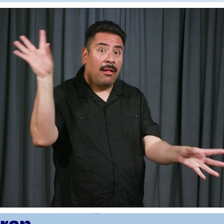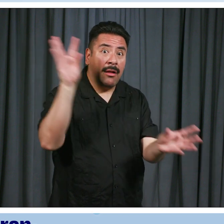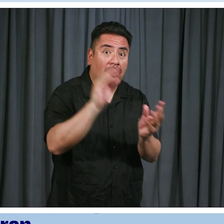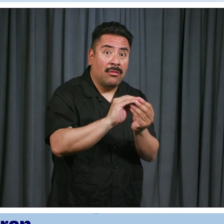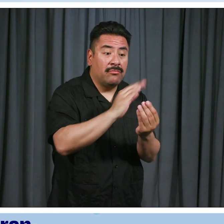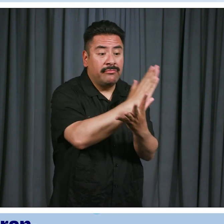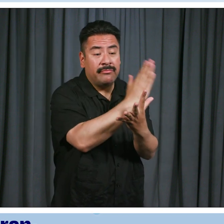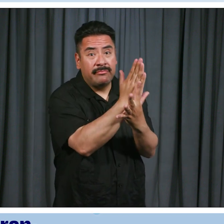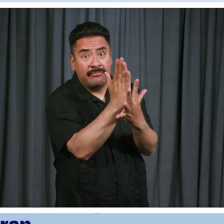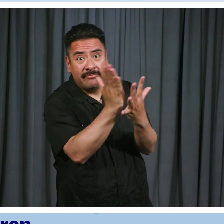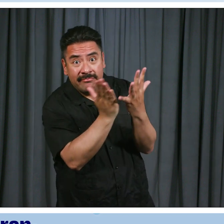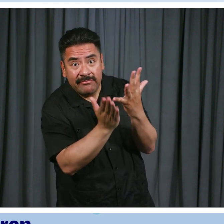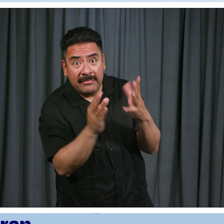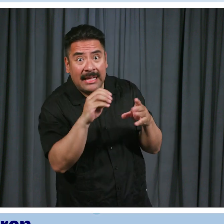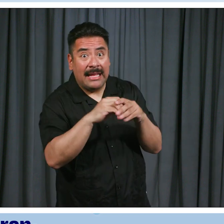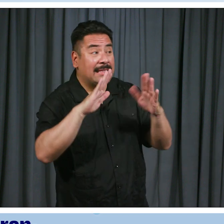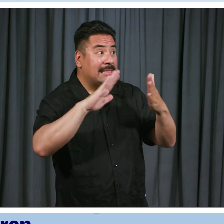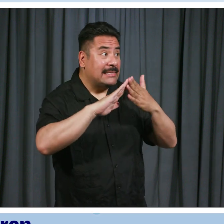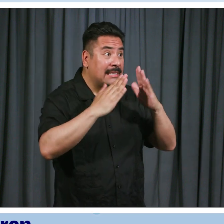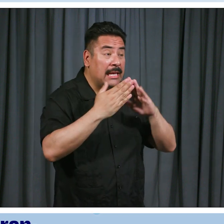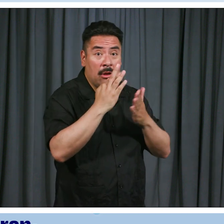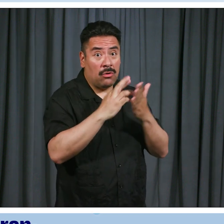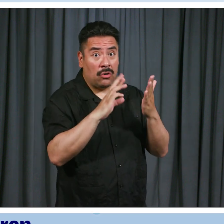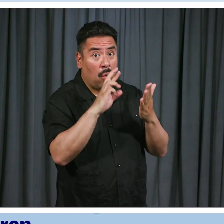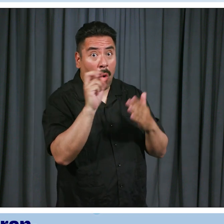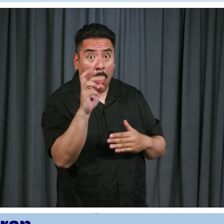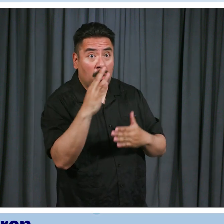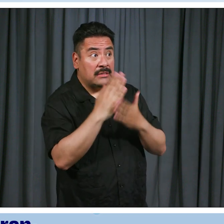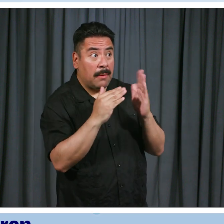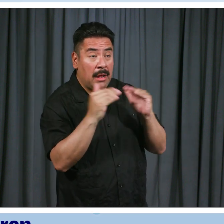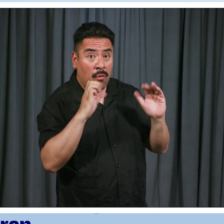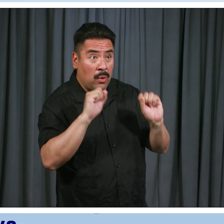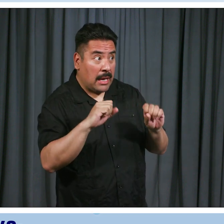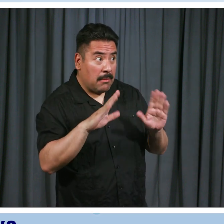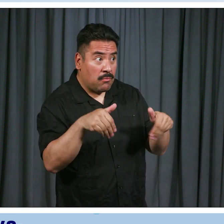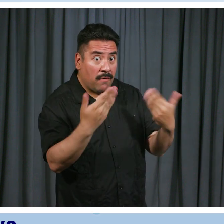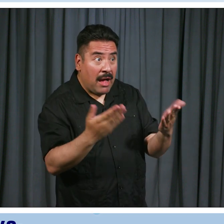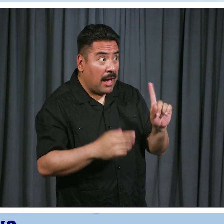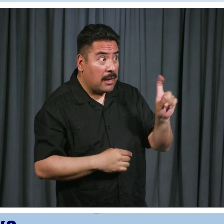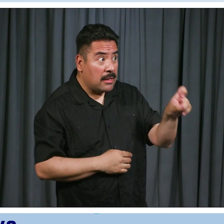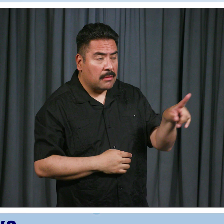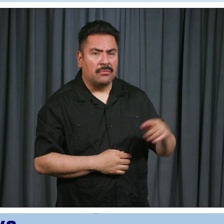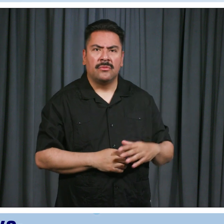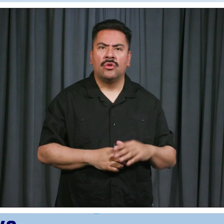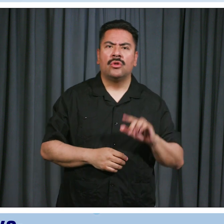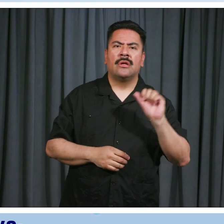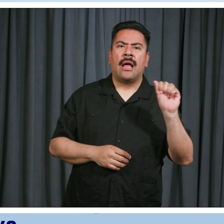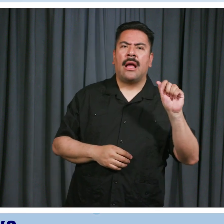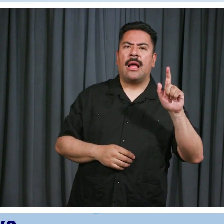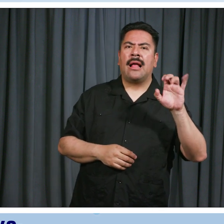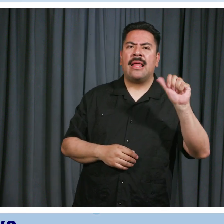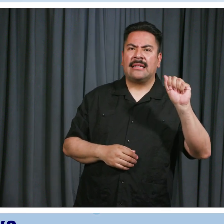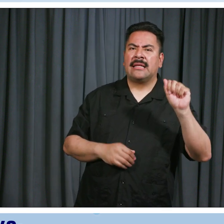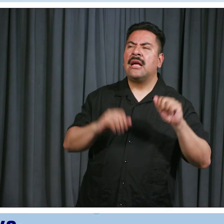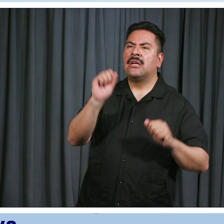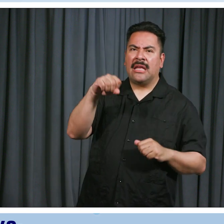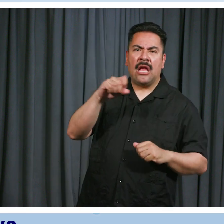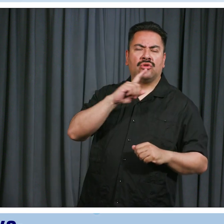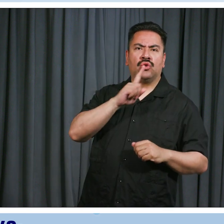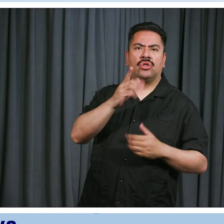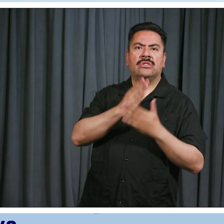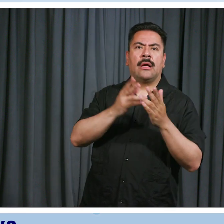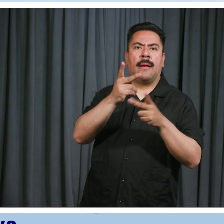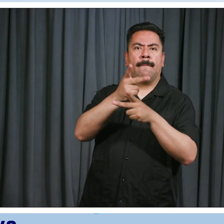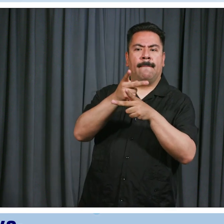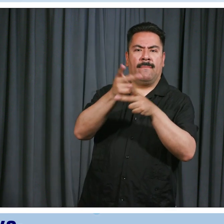whether it's in the city or, at some level that we're able to provide? Sure, some providers are doing wraparound care, so we definitely want to give